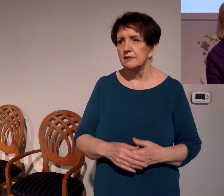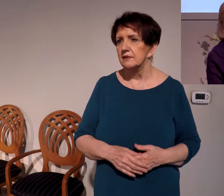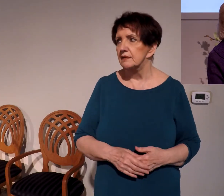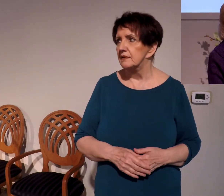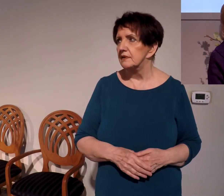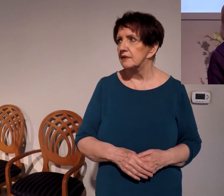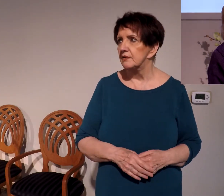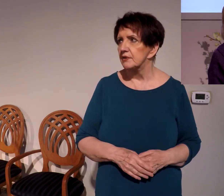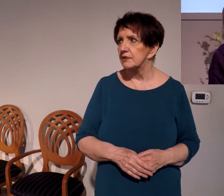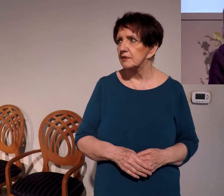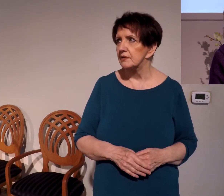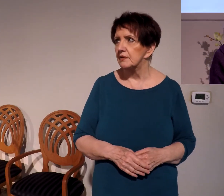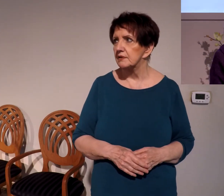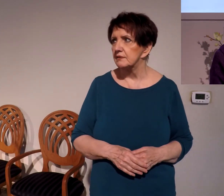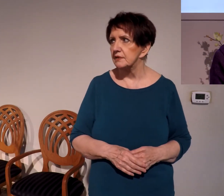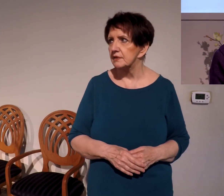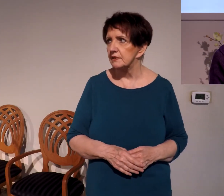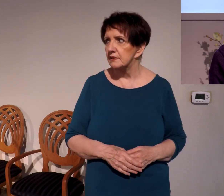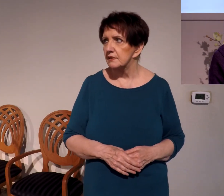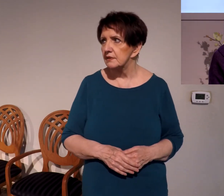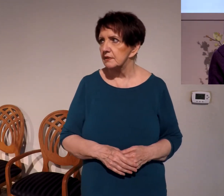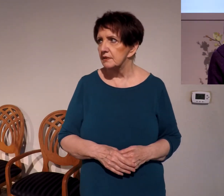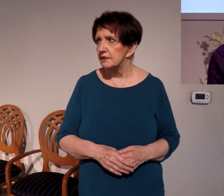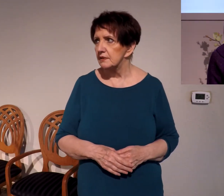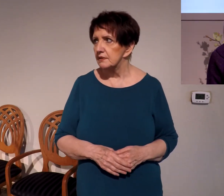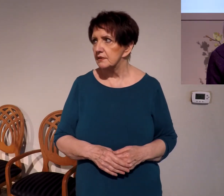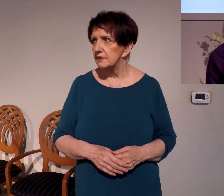This is a spiritual being.